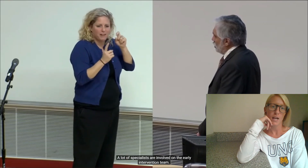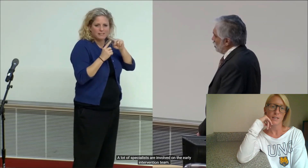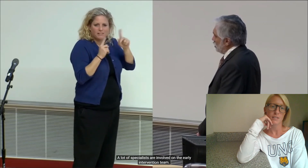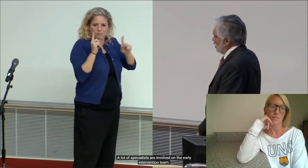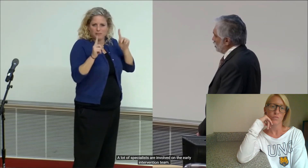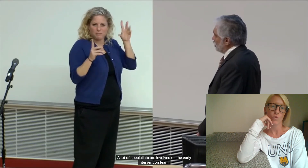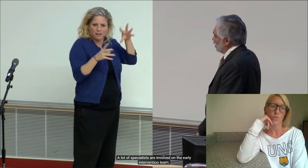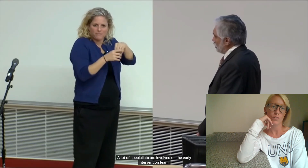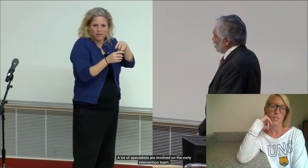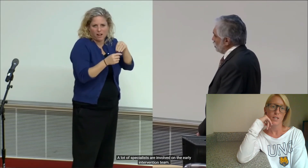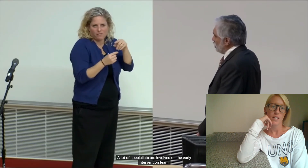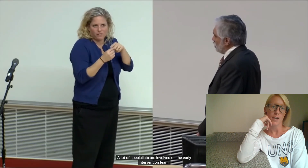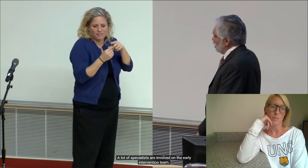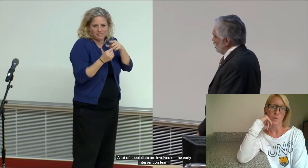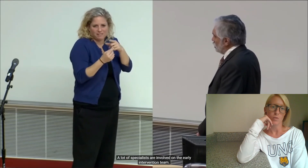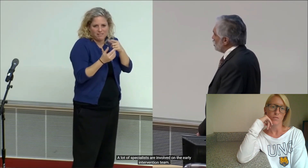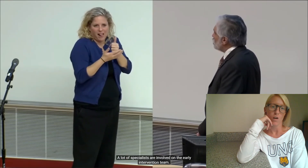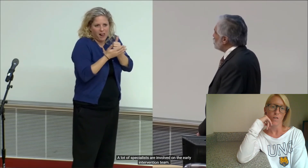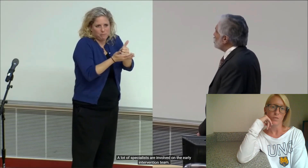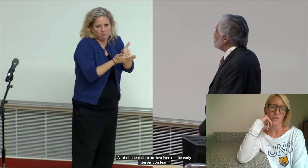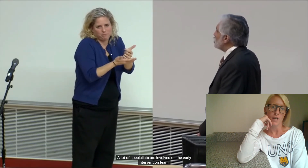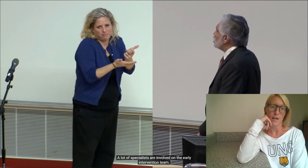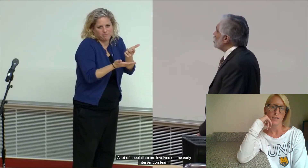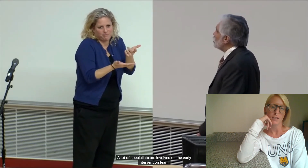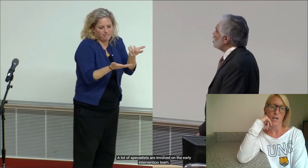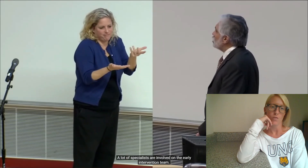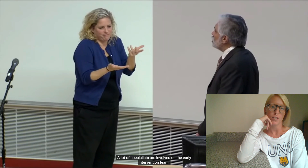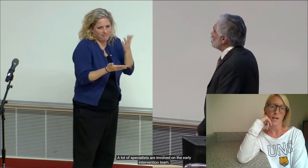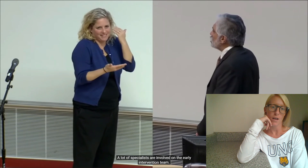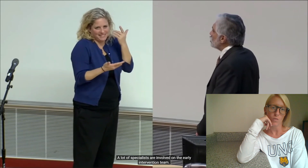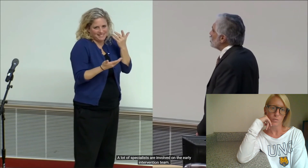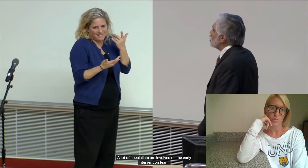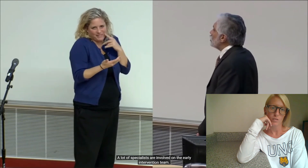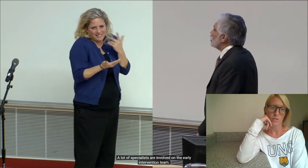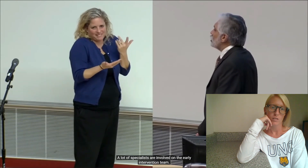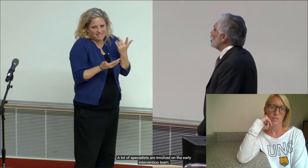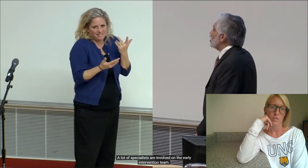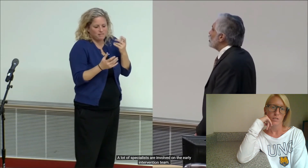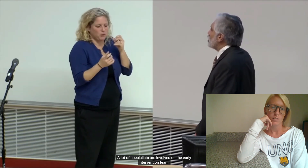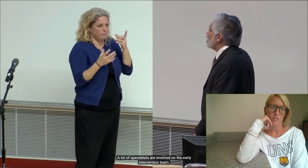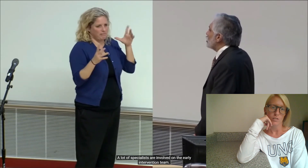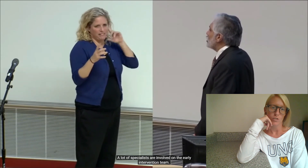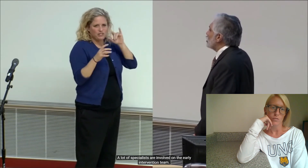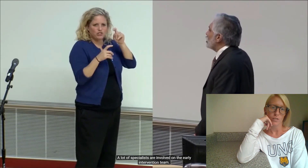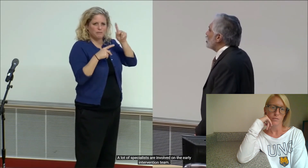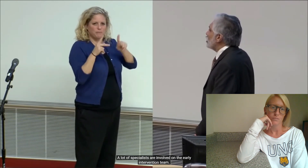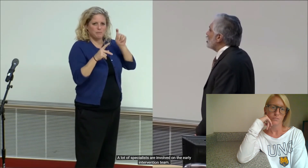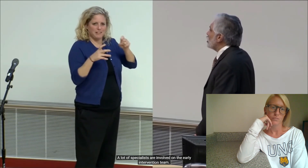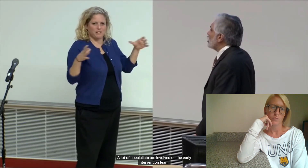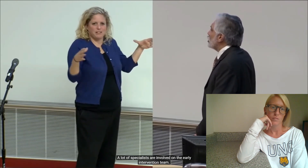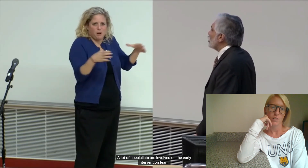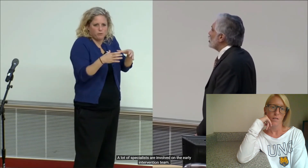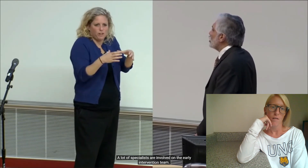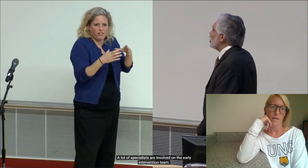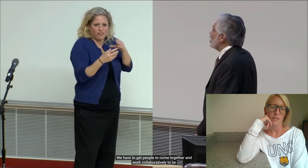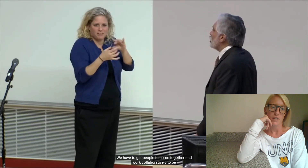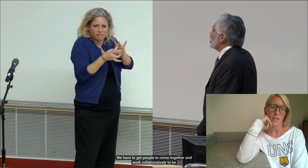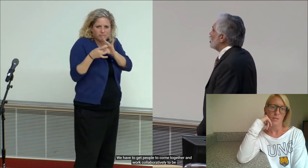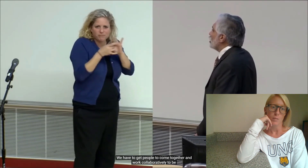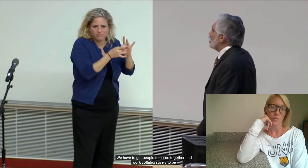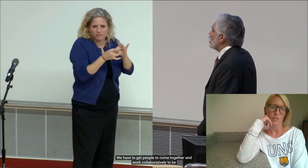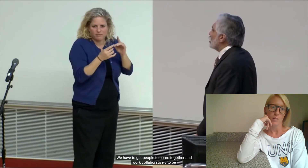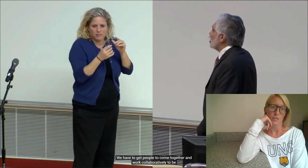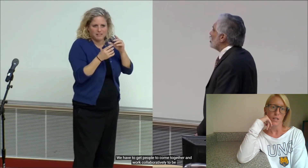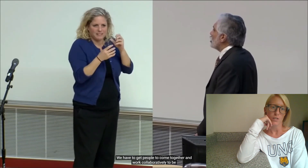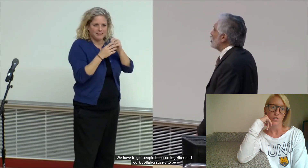intervention. And lots of different specialists are involved on the early intervention team. We have